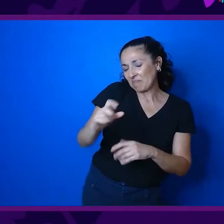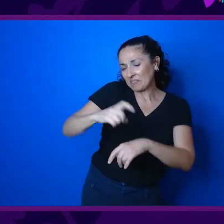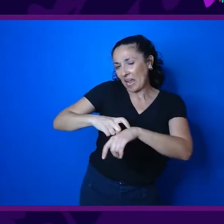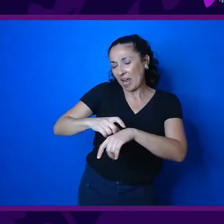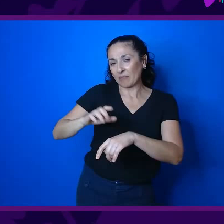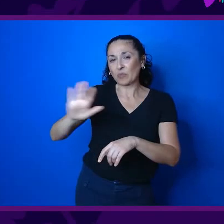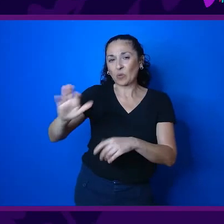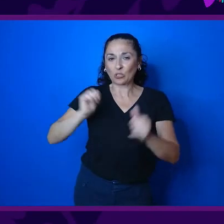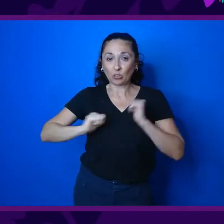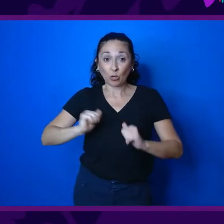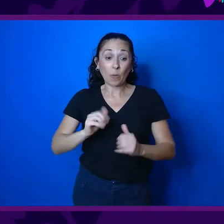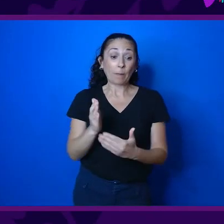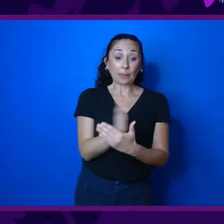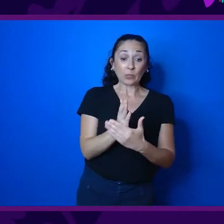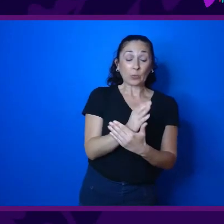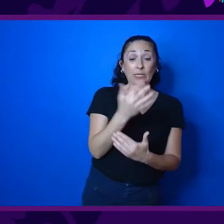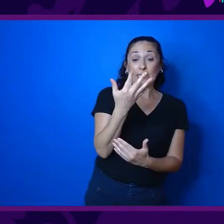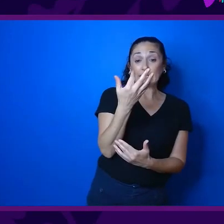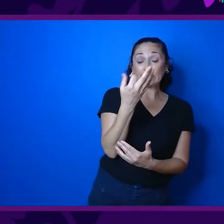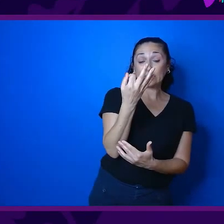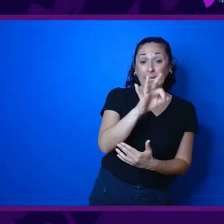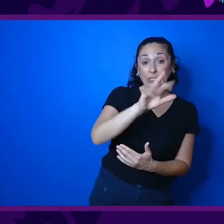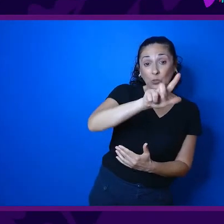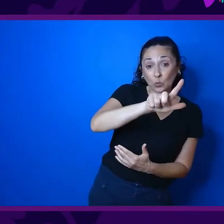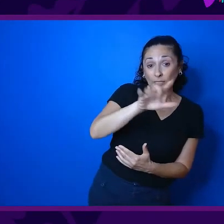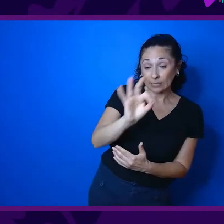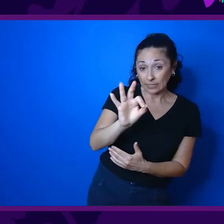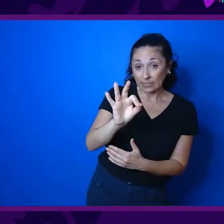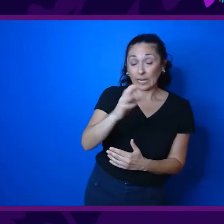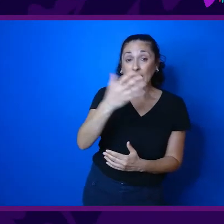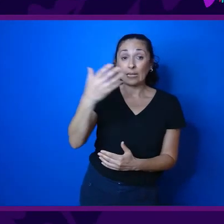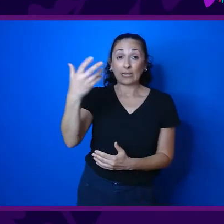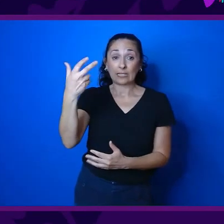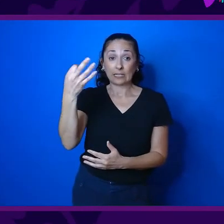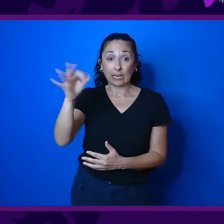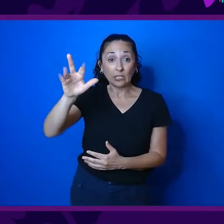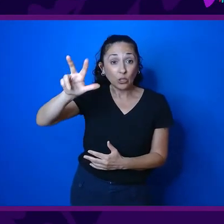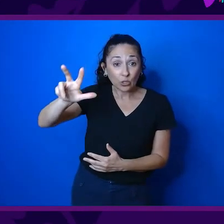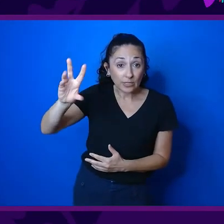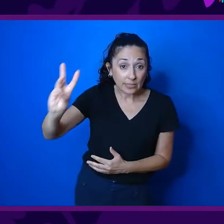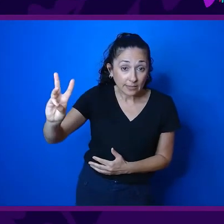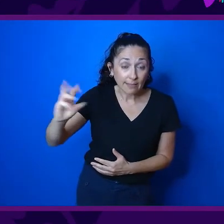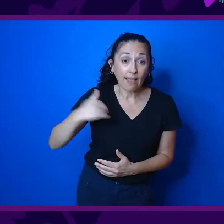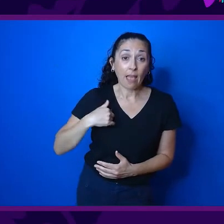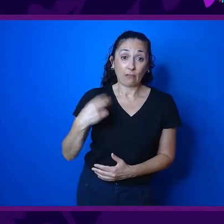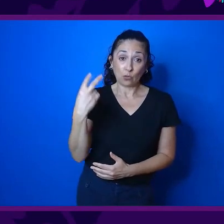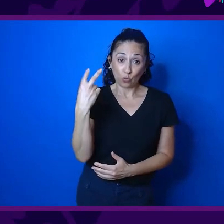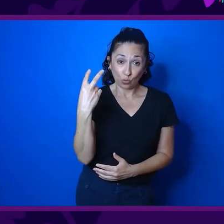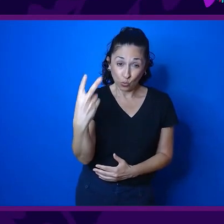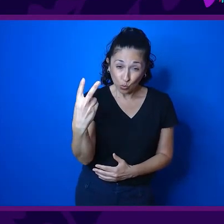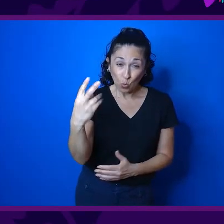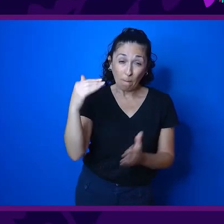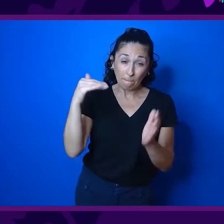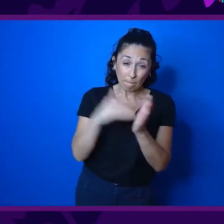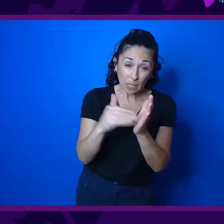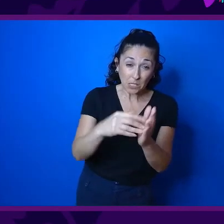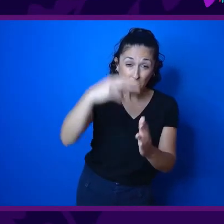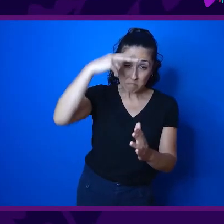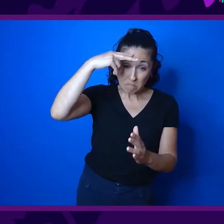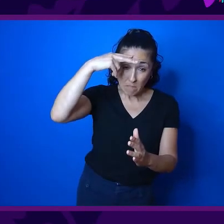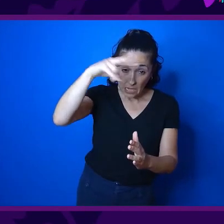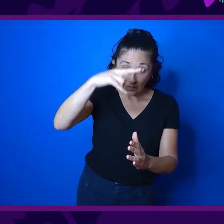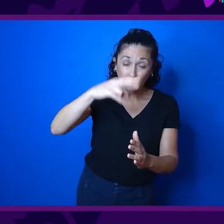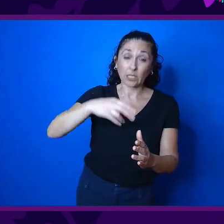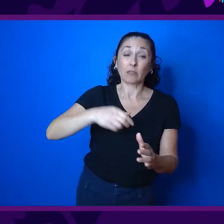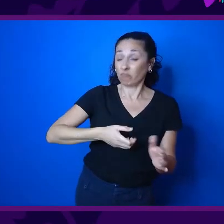between 1929 and 1936, there were 2 million Mexicans that were repatriated.